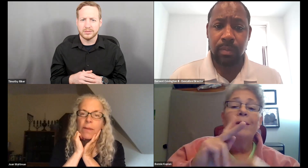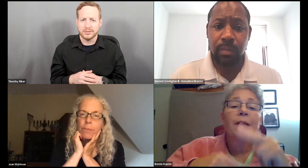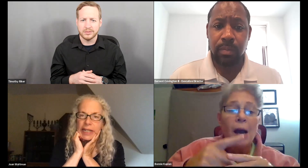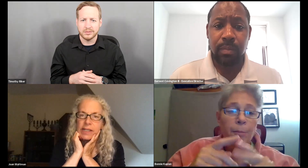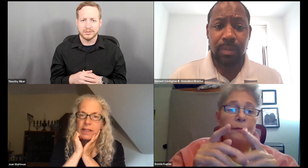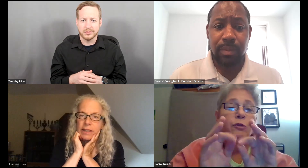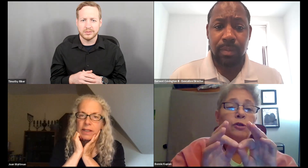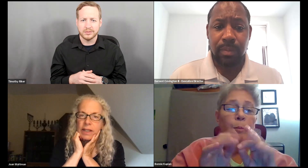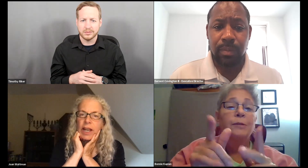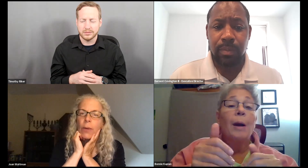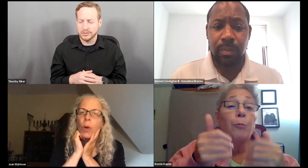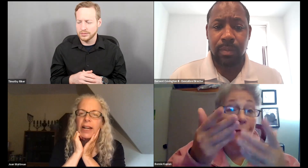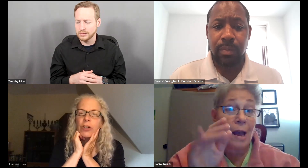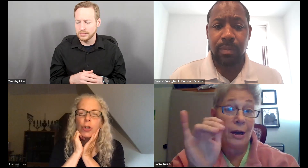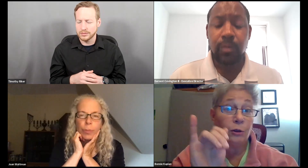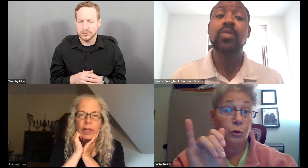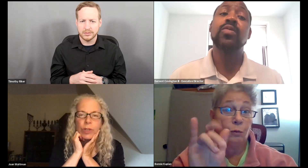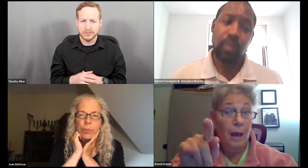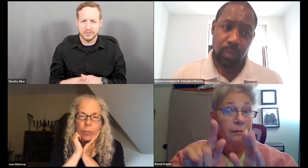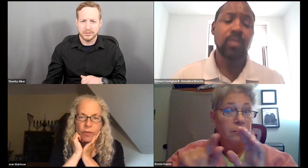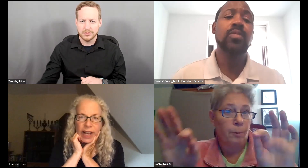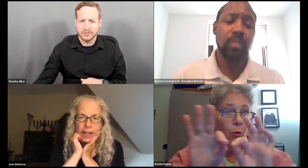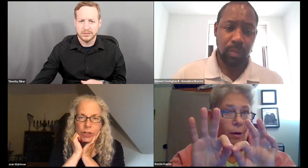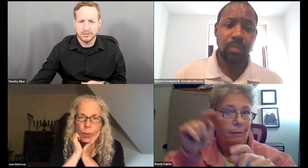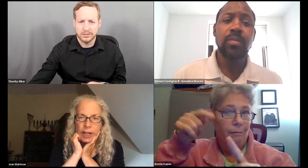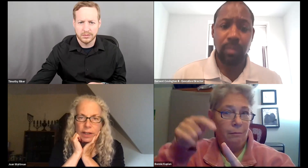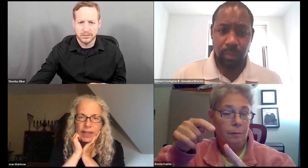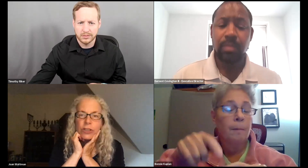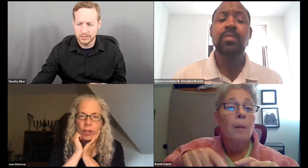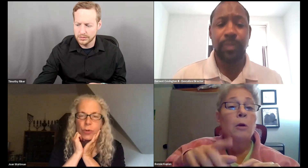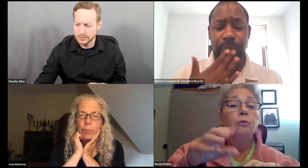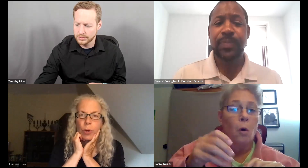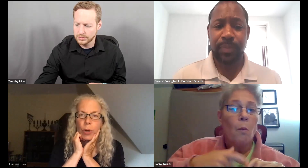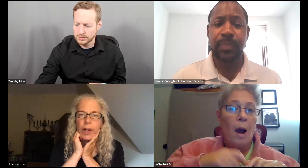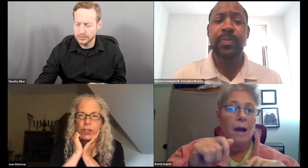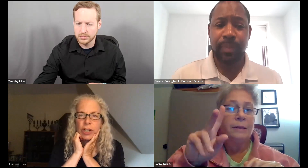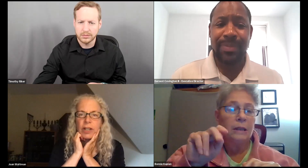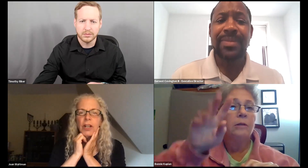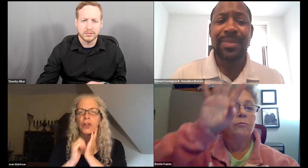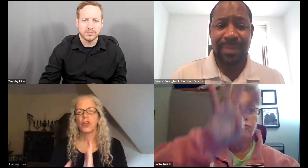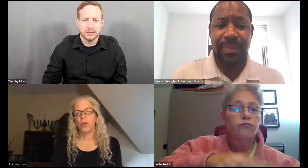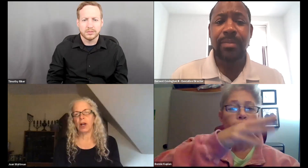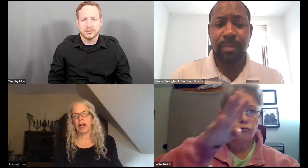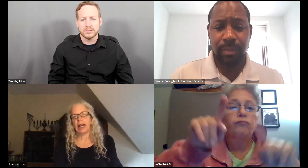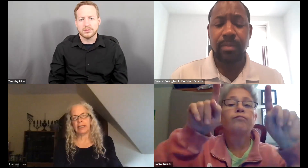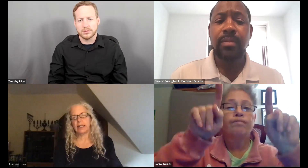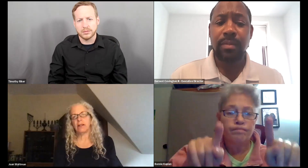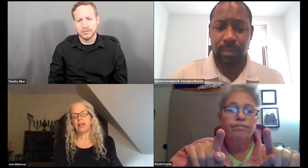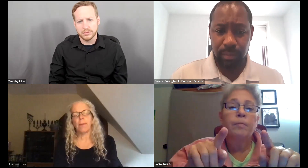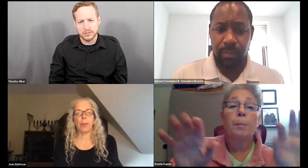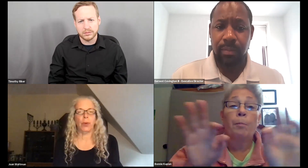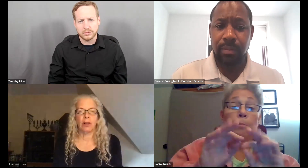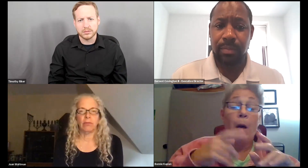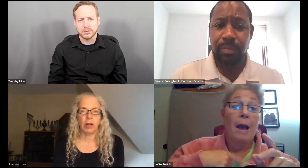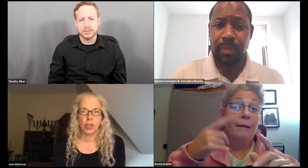VRI companies and what kind of interpreting was being provided as well. That's also an important question. So I did